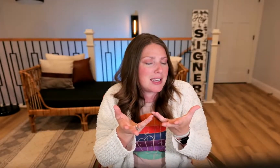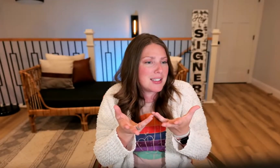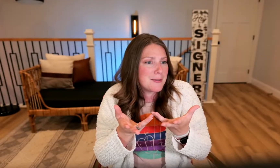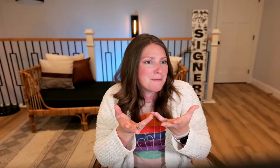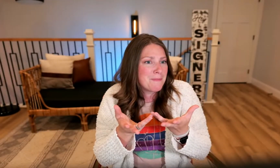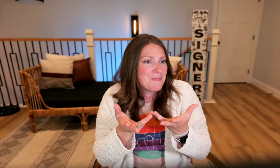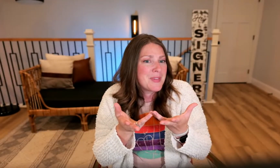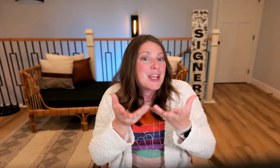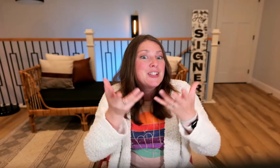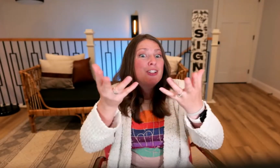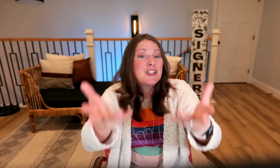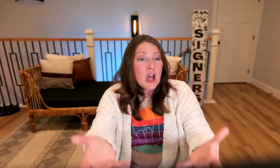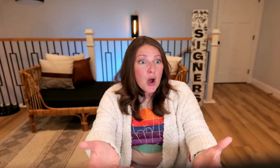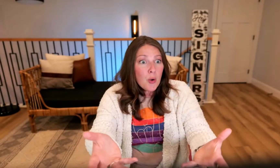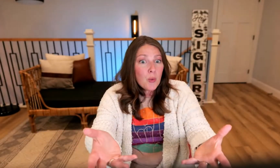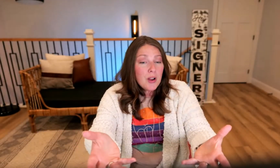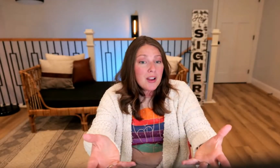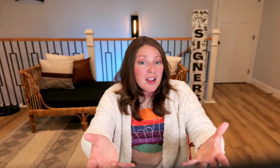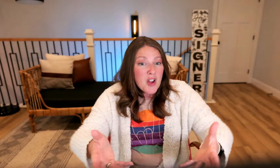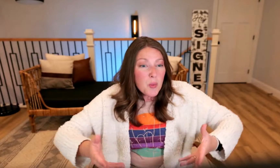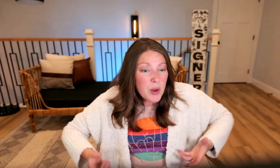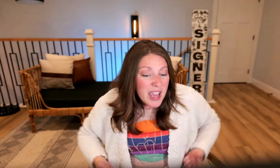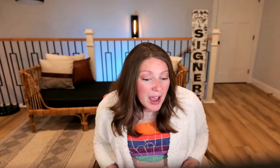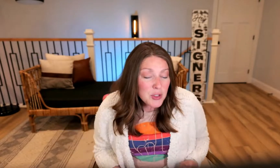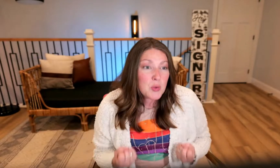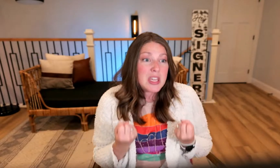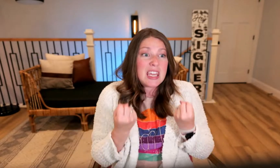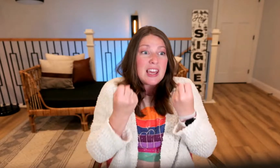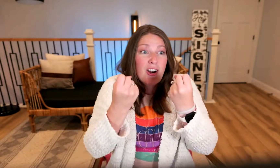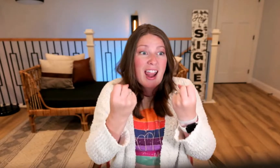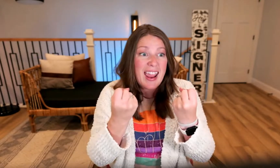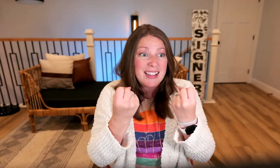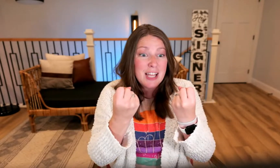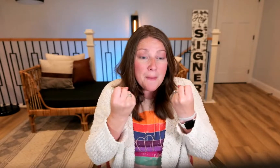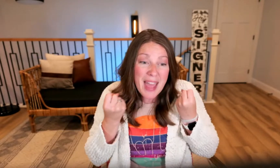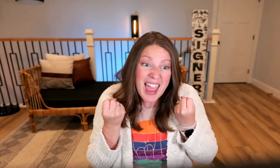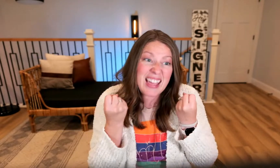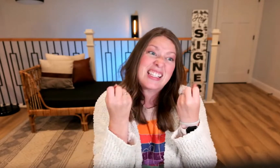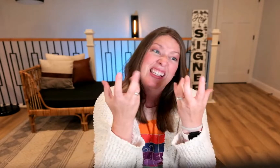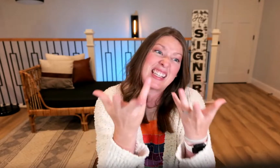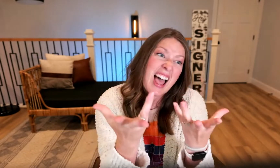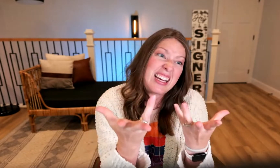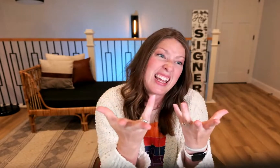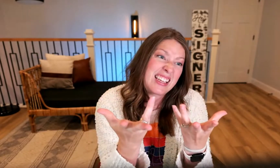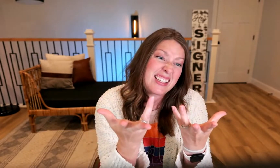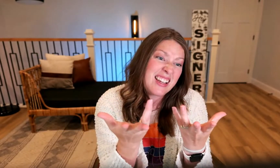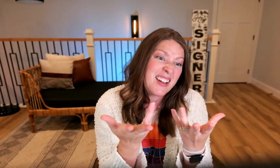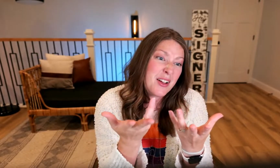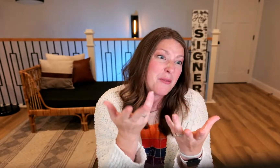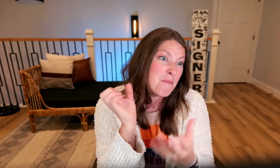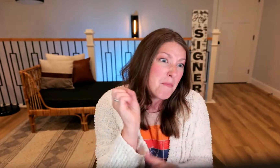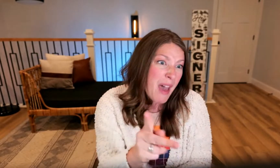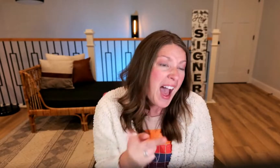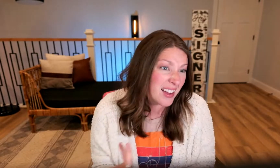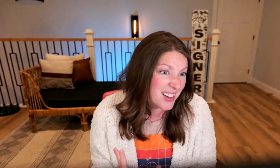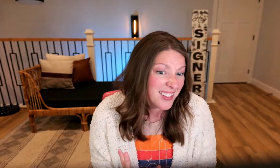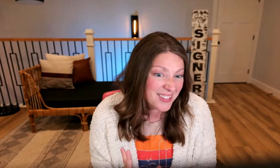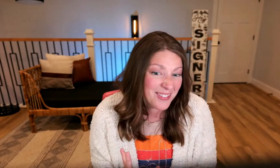right? So we have to get our hands up and sign it back,